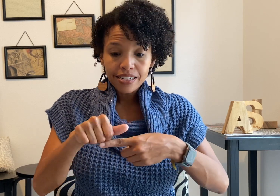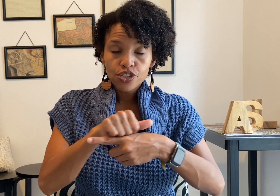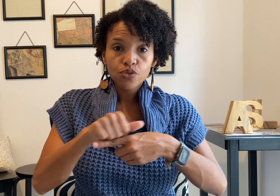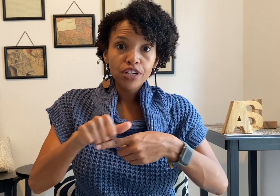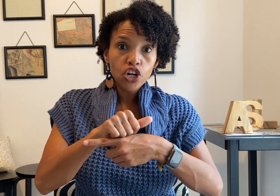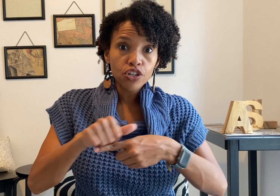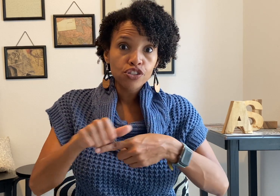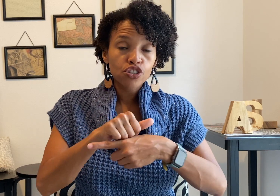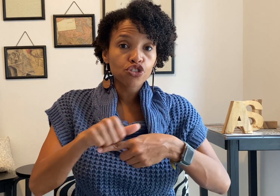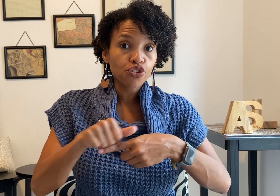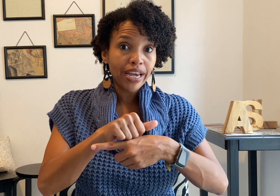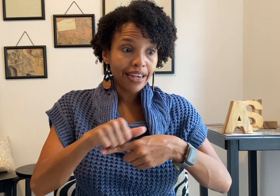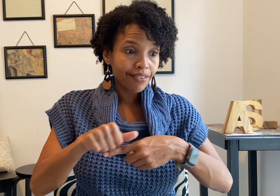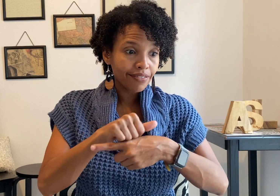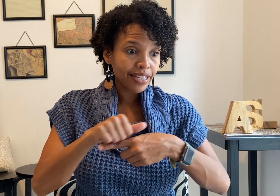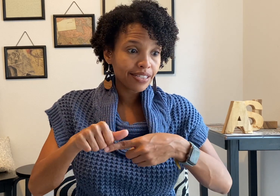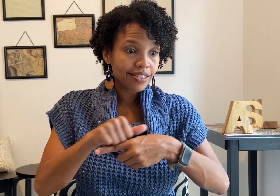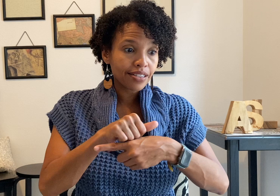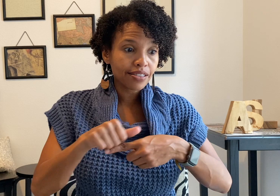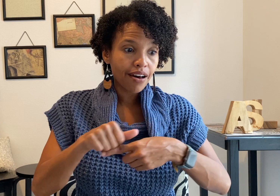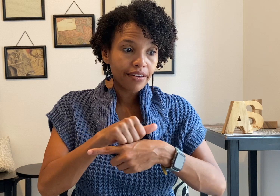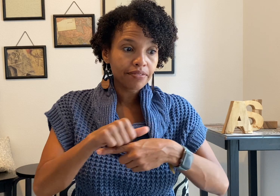Practice, rehearse, train. This is this sign.